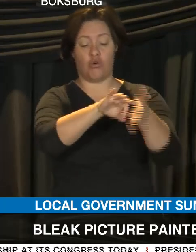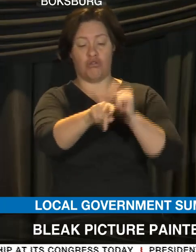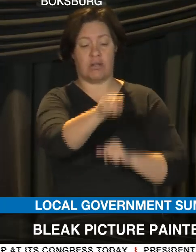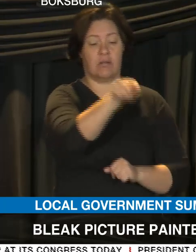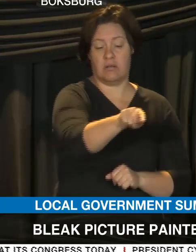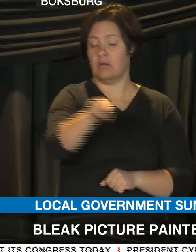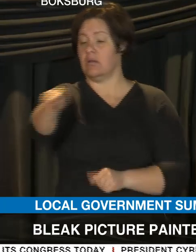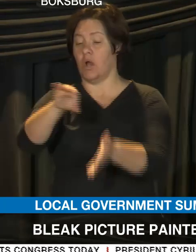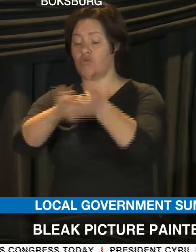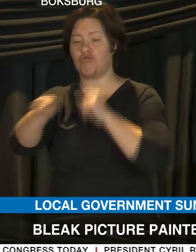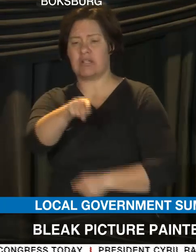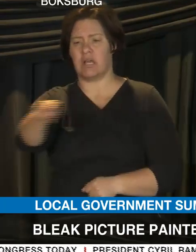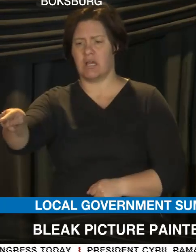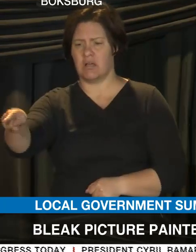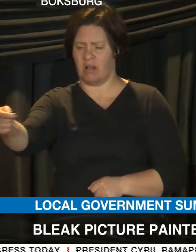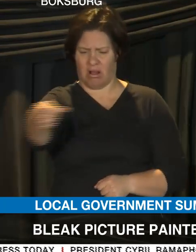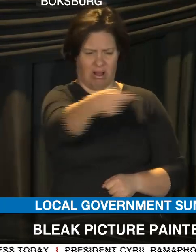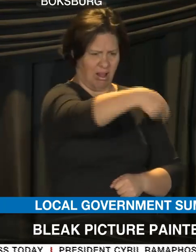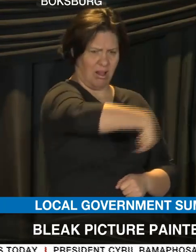and we then therefore lose